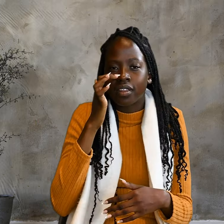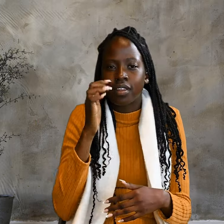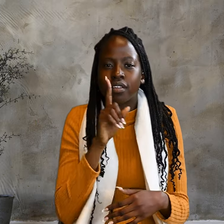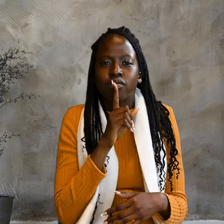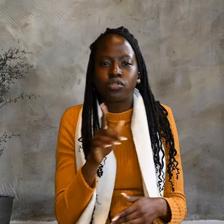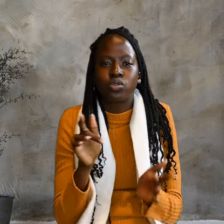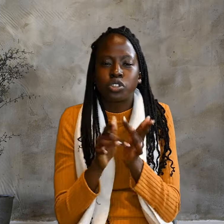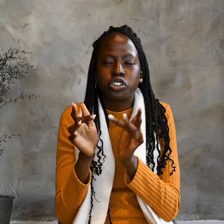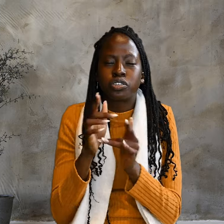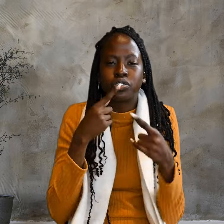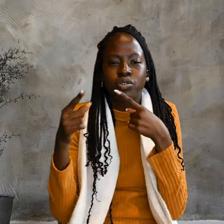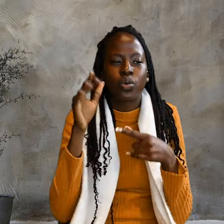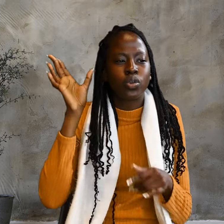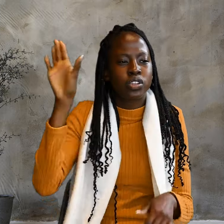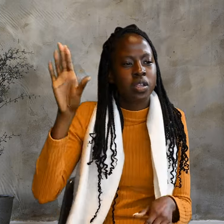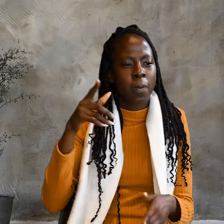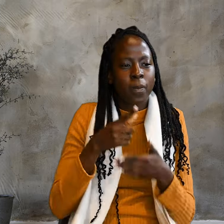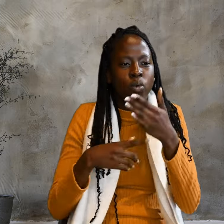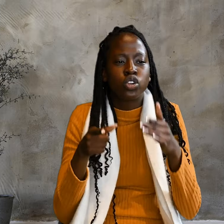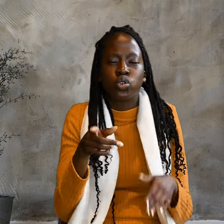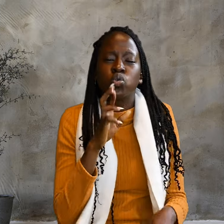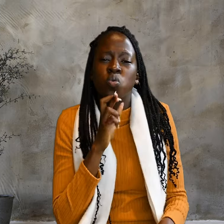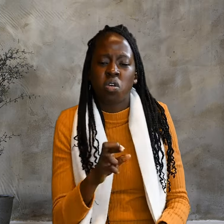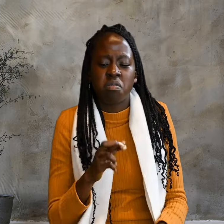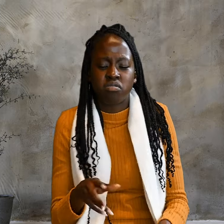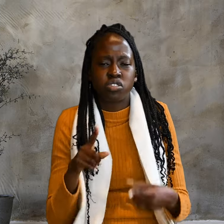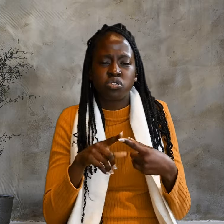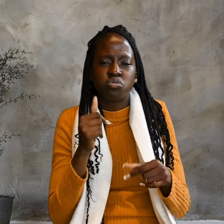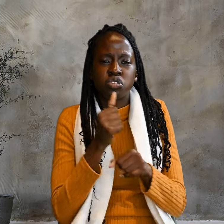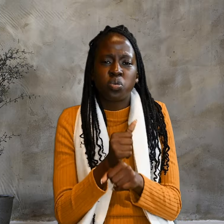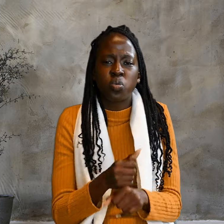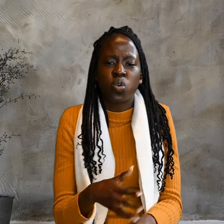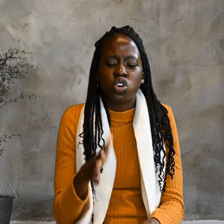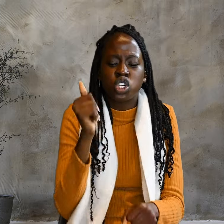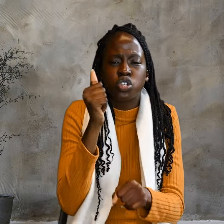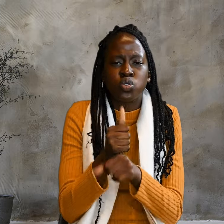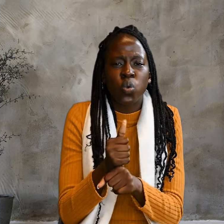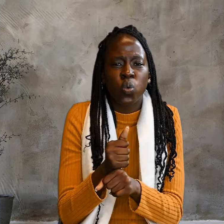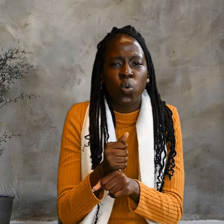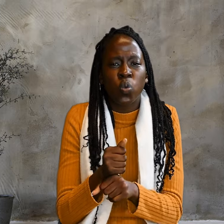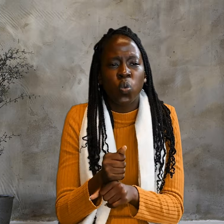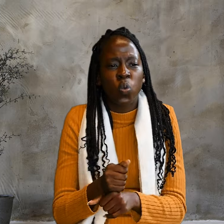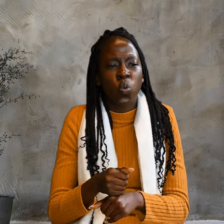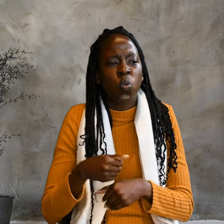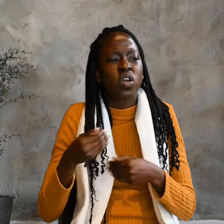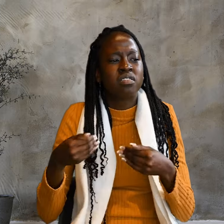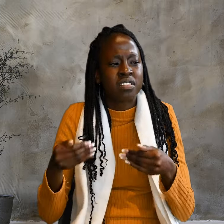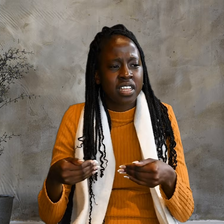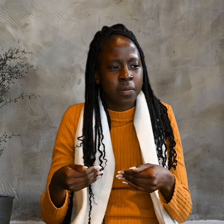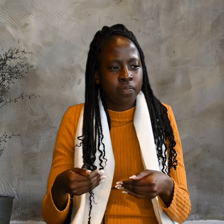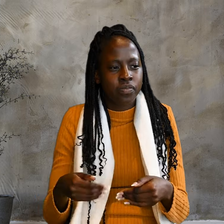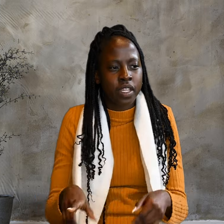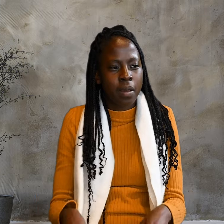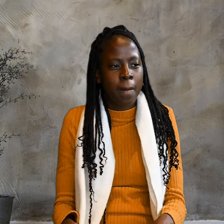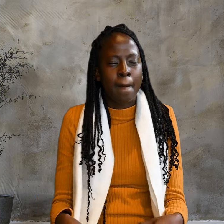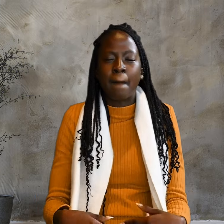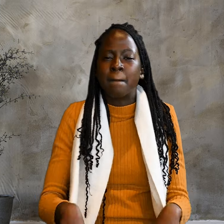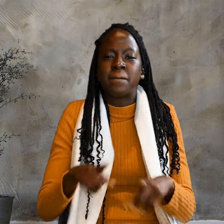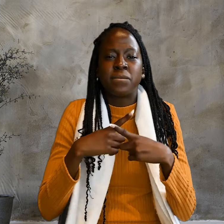quickly." But no one at the meal understood why Jesus said this to him. Since Judas